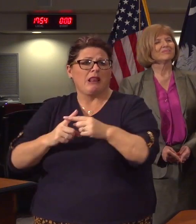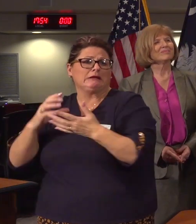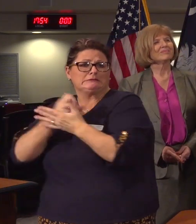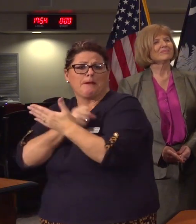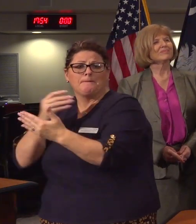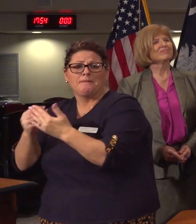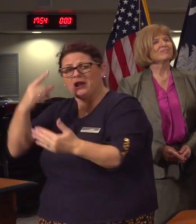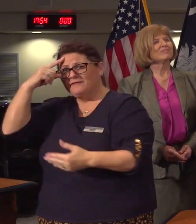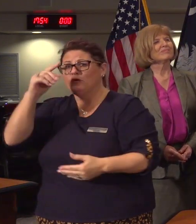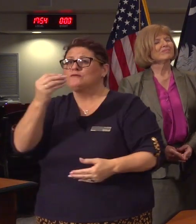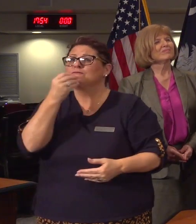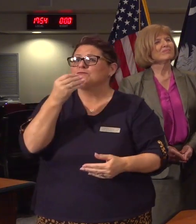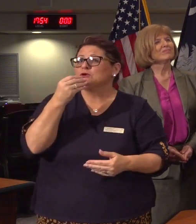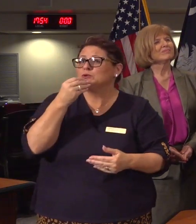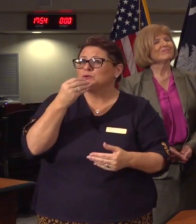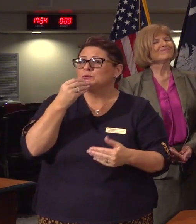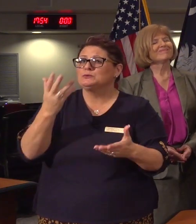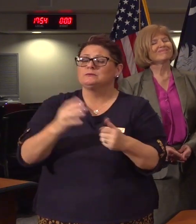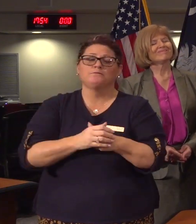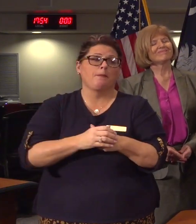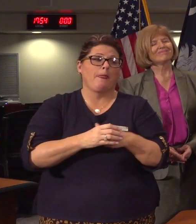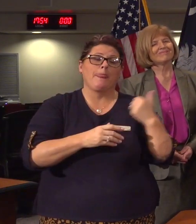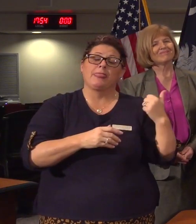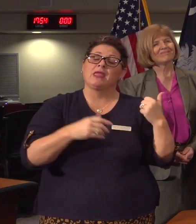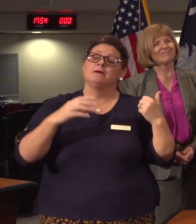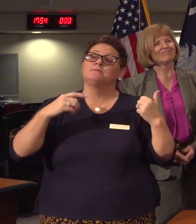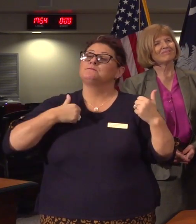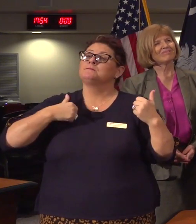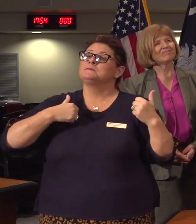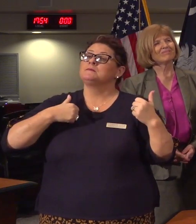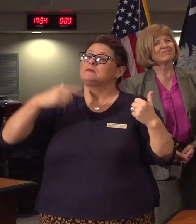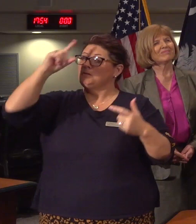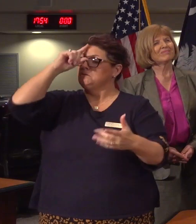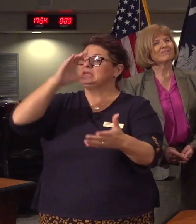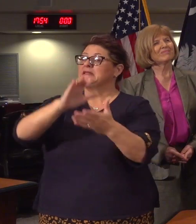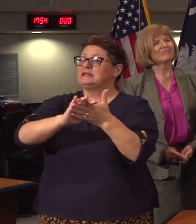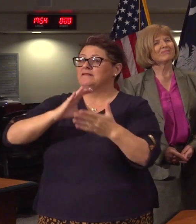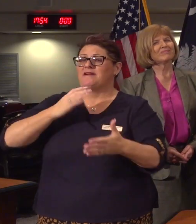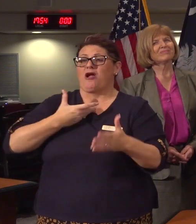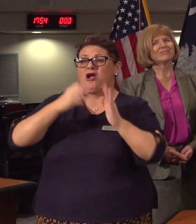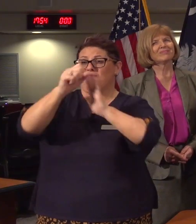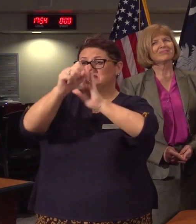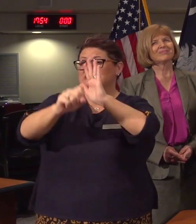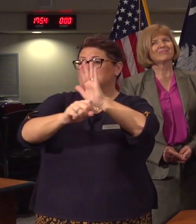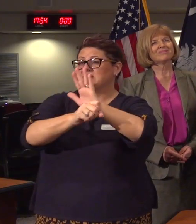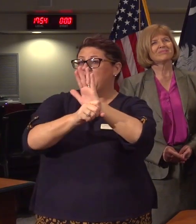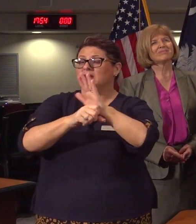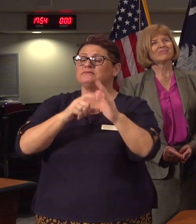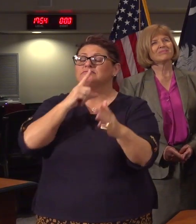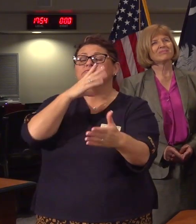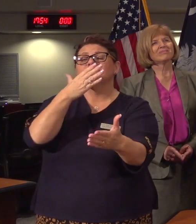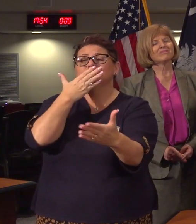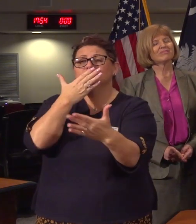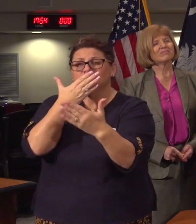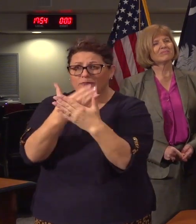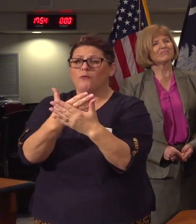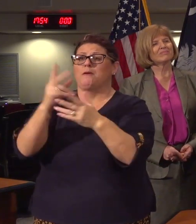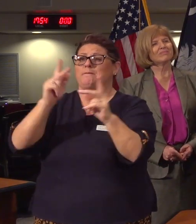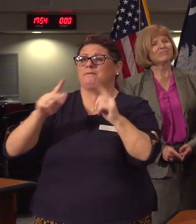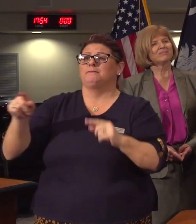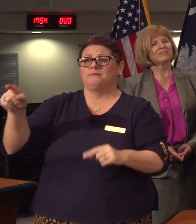message is that we are in a great state with great people, and this is we will get through this. We have